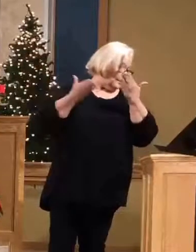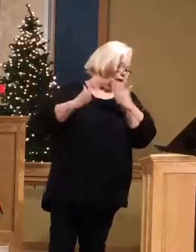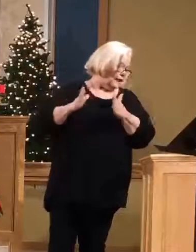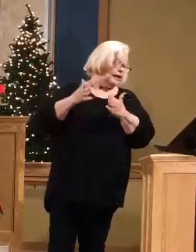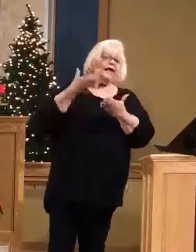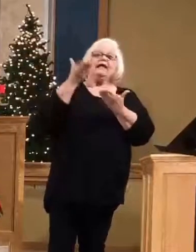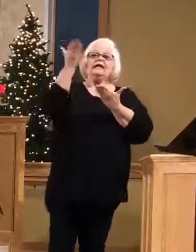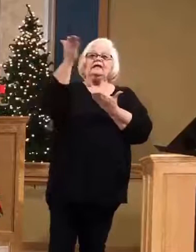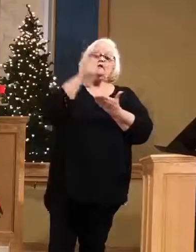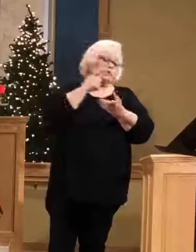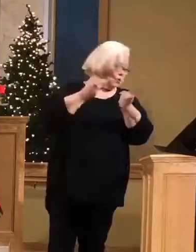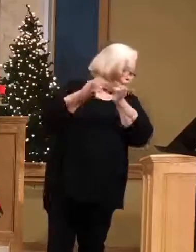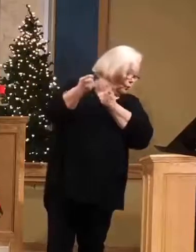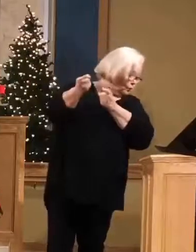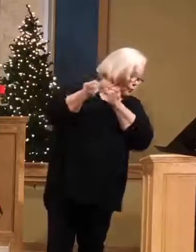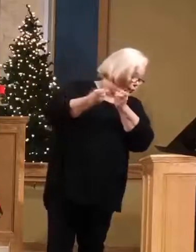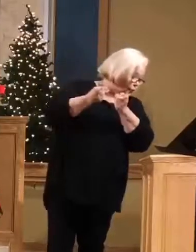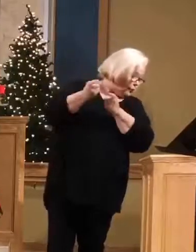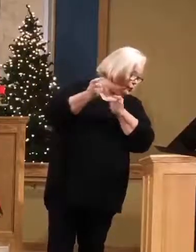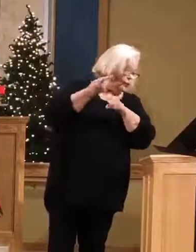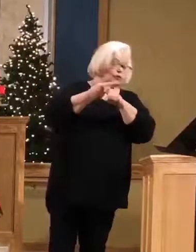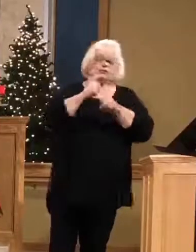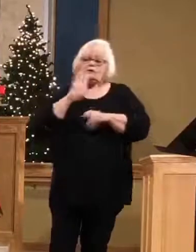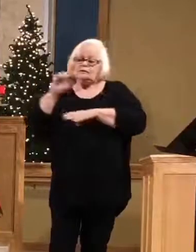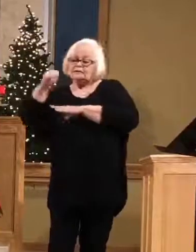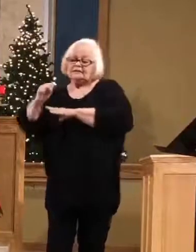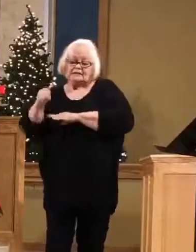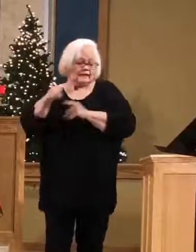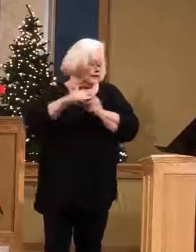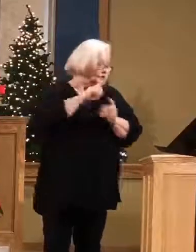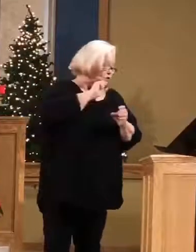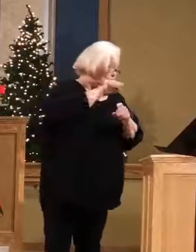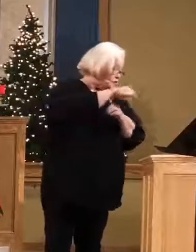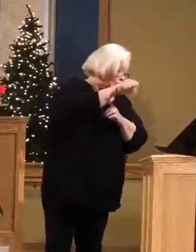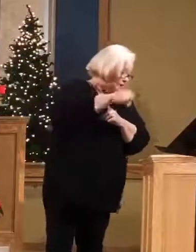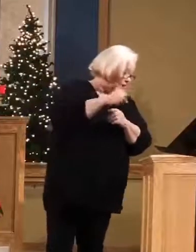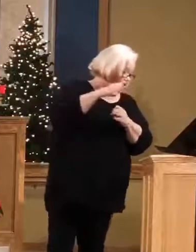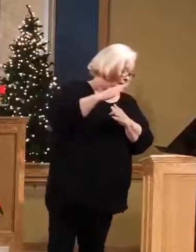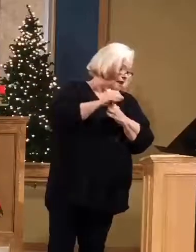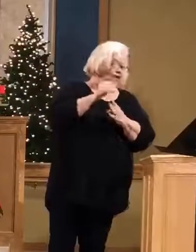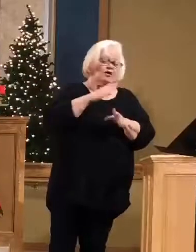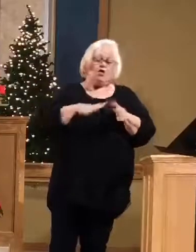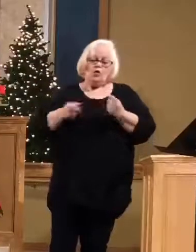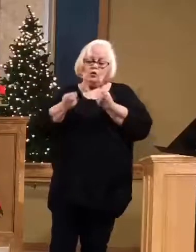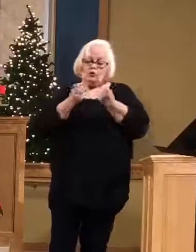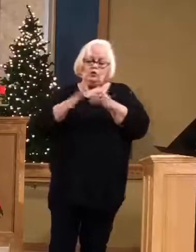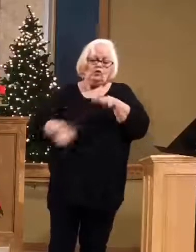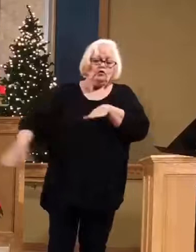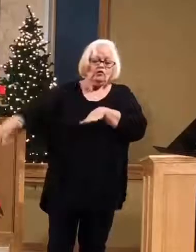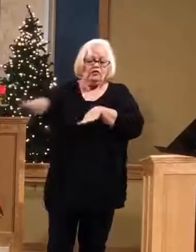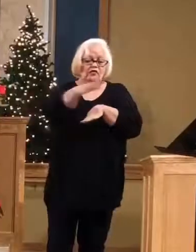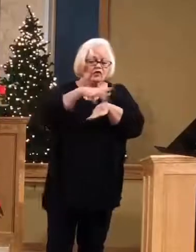sea, and from the river to the ends of the earth.